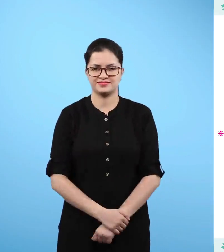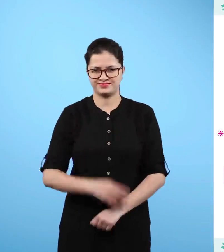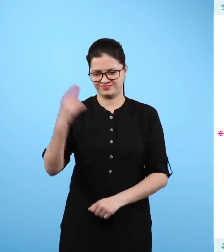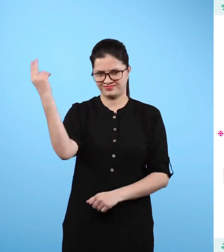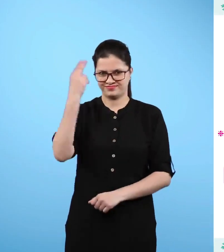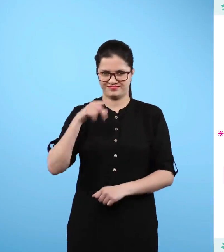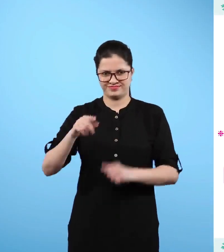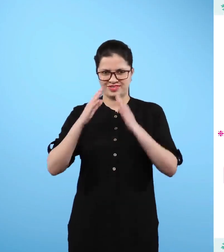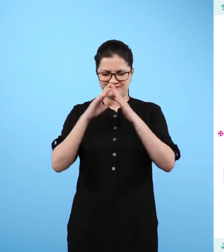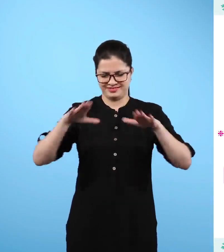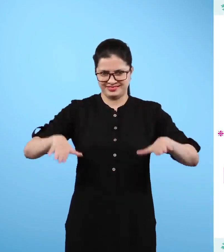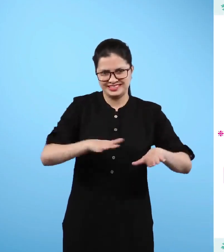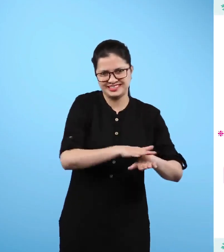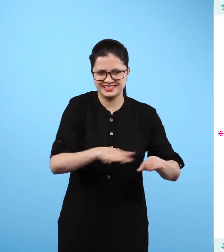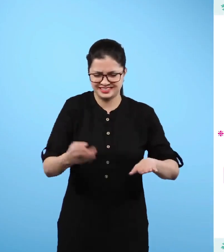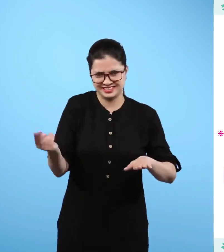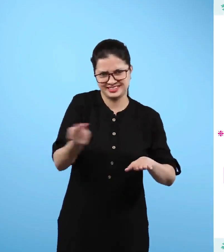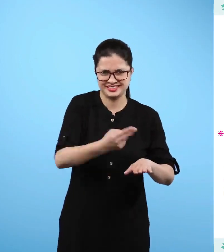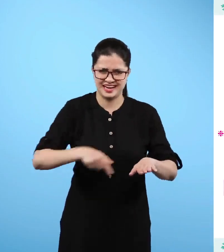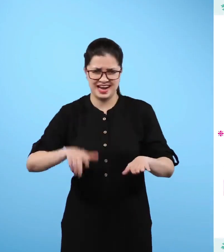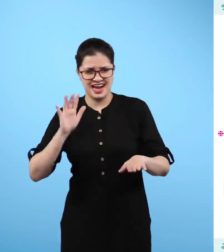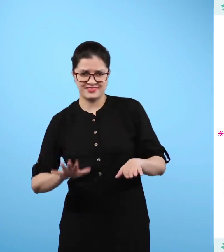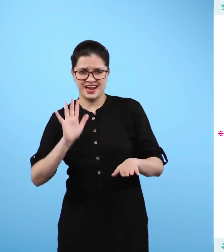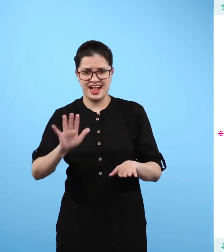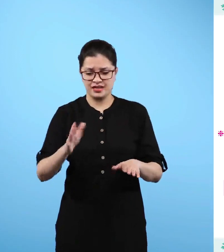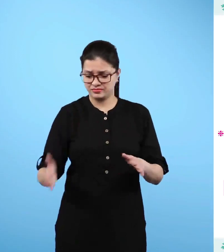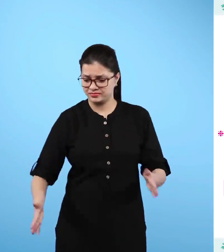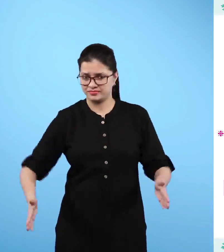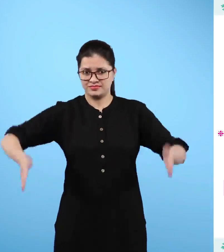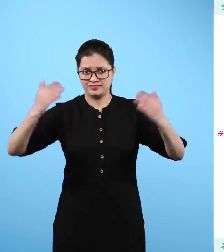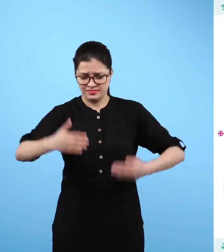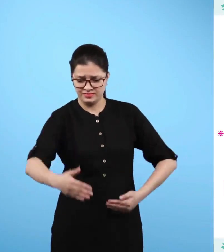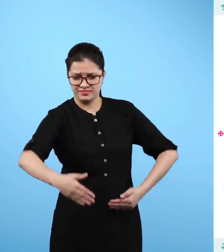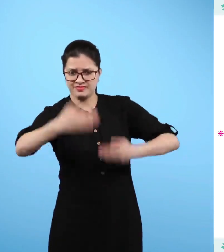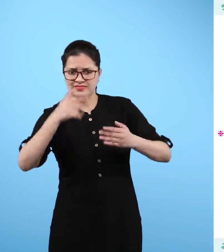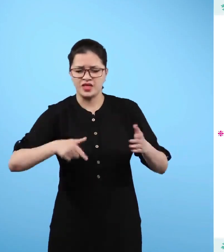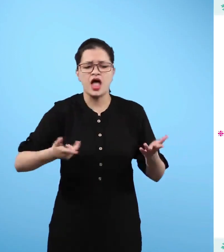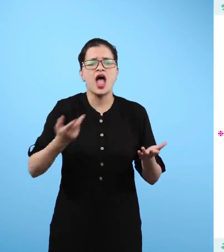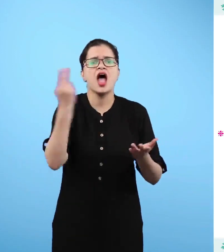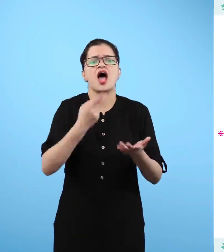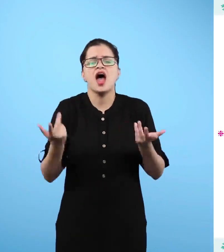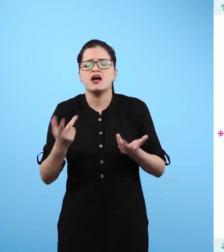From the floor map, we cannot make out what her house really looks like.